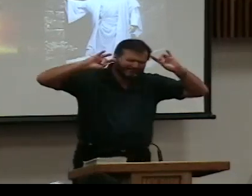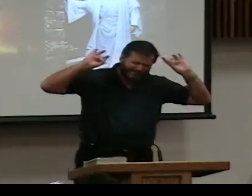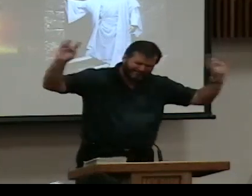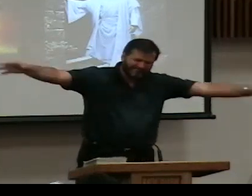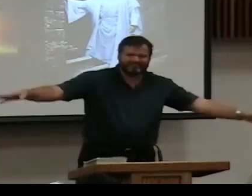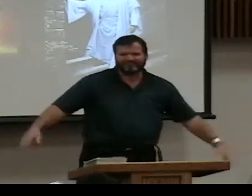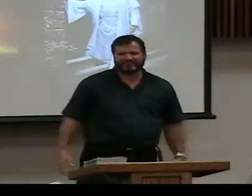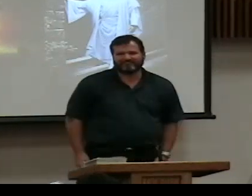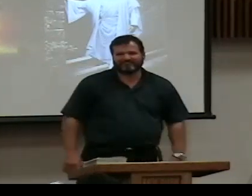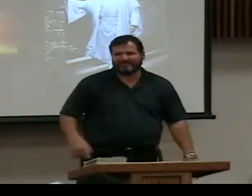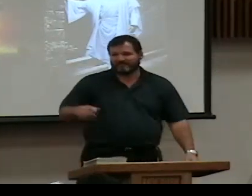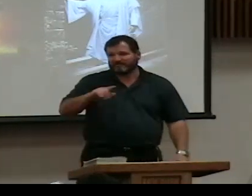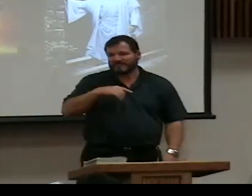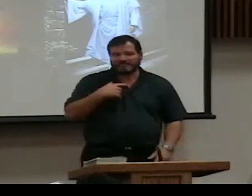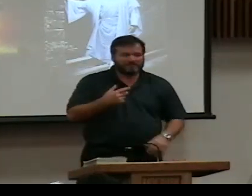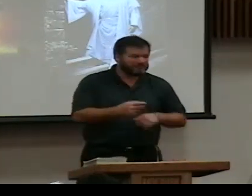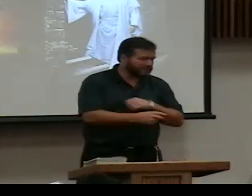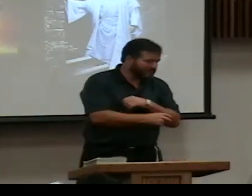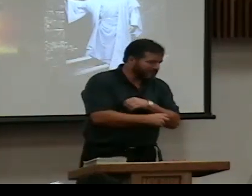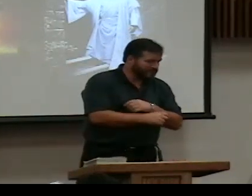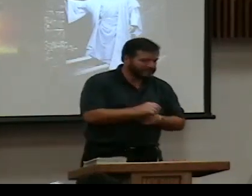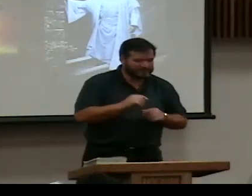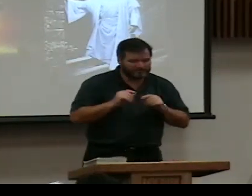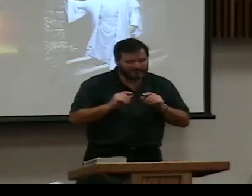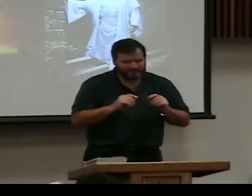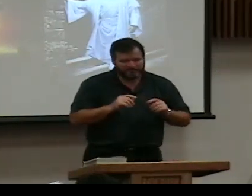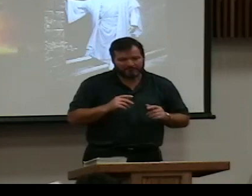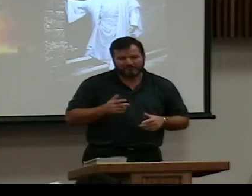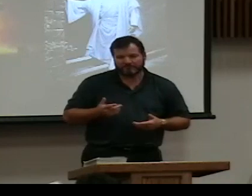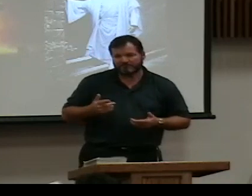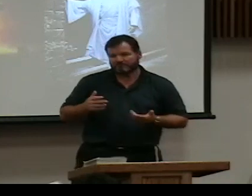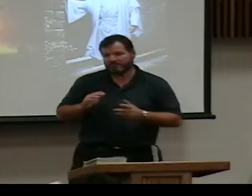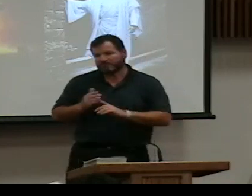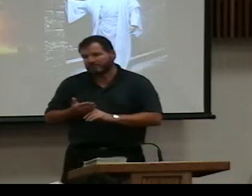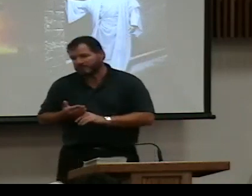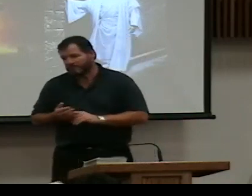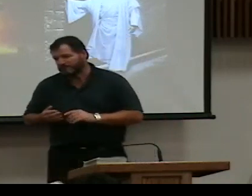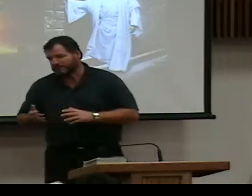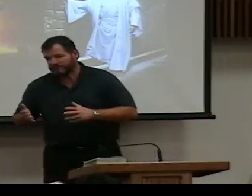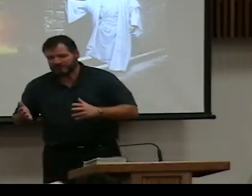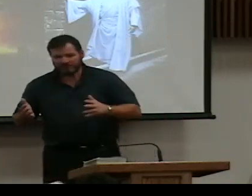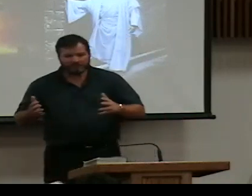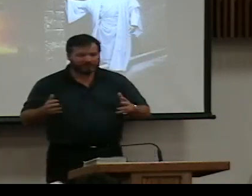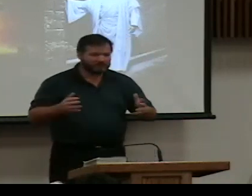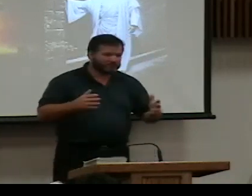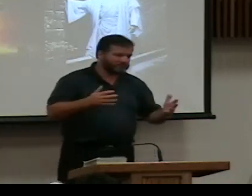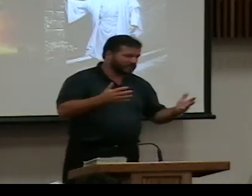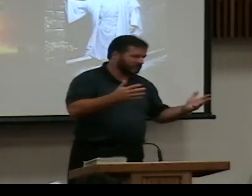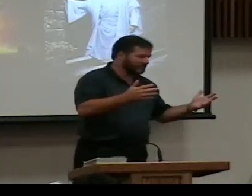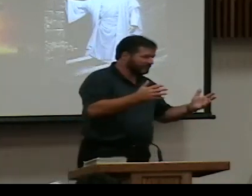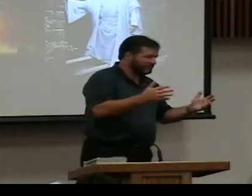Imagine things are awful, and we steal. We commit adultery. We